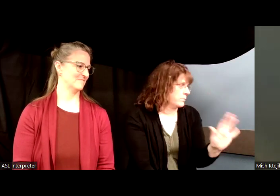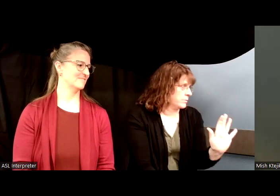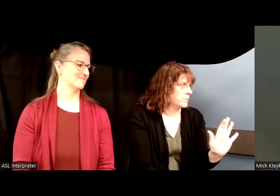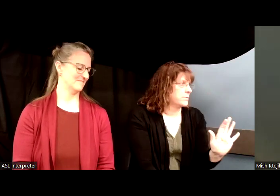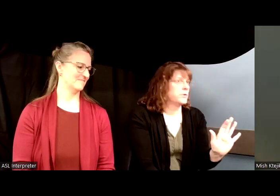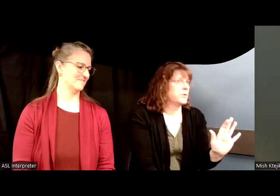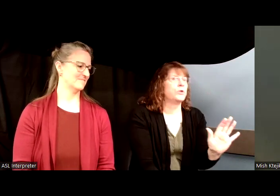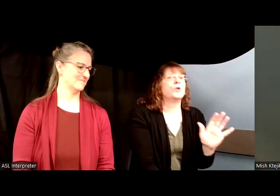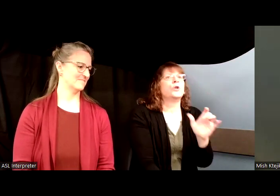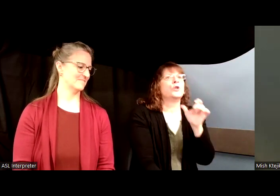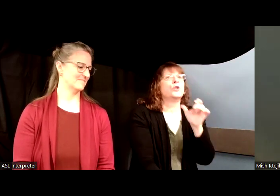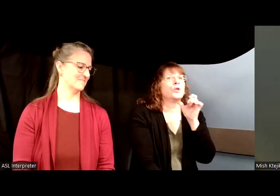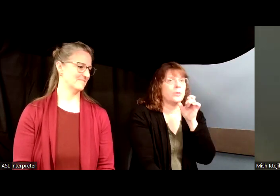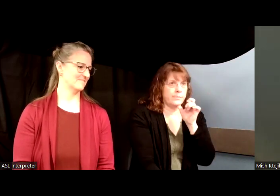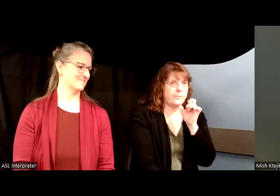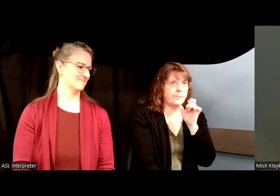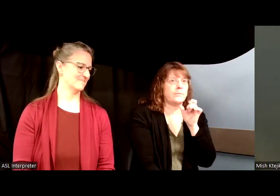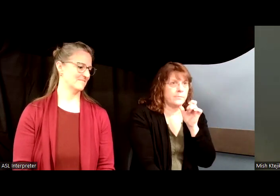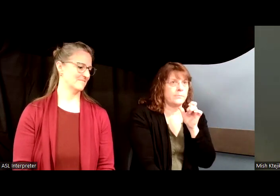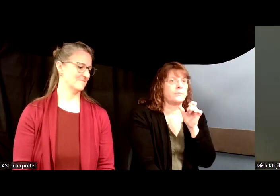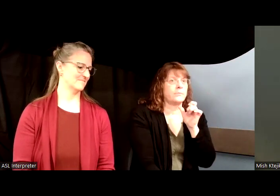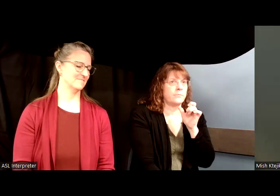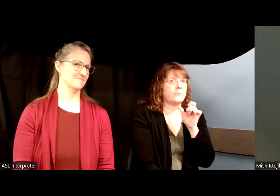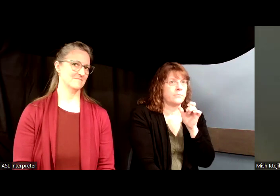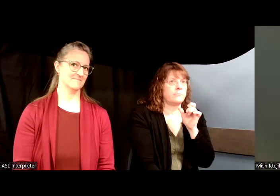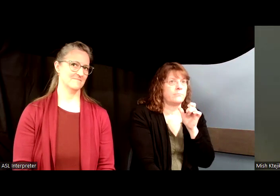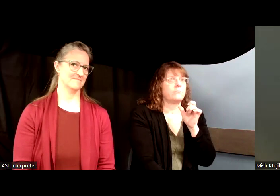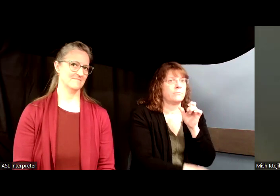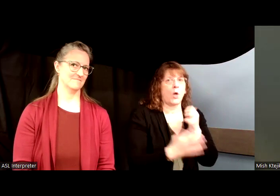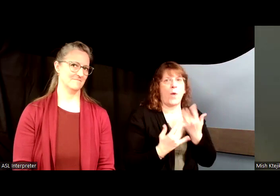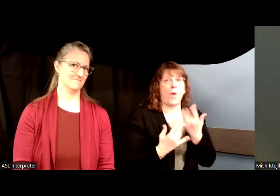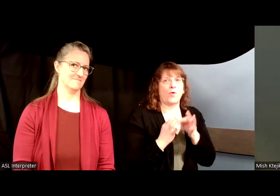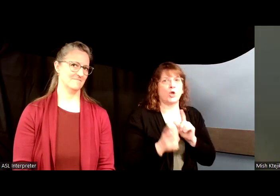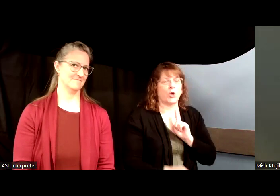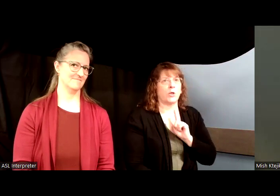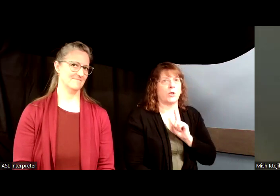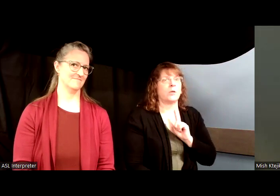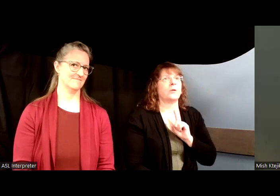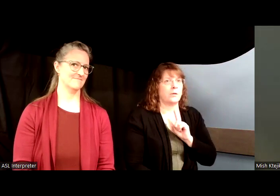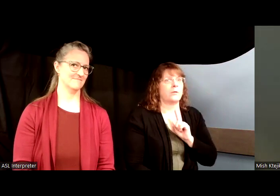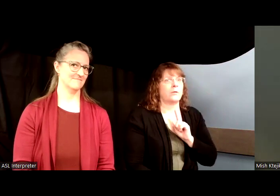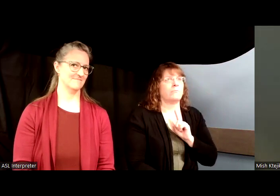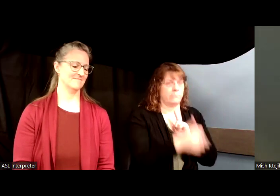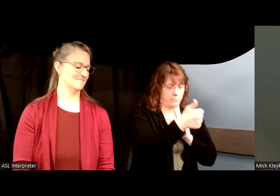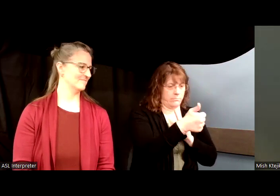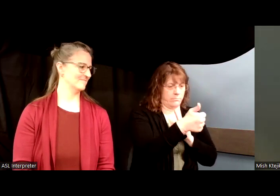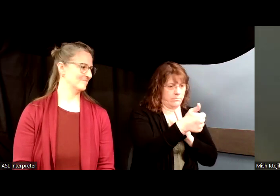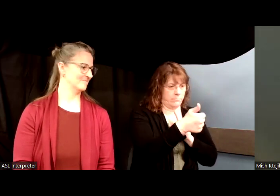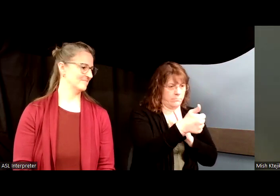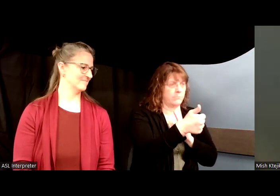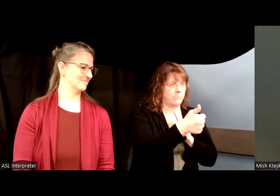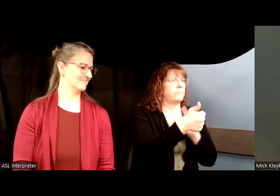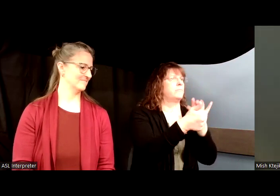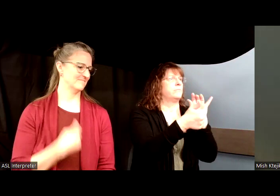prior to the rules being established and they have changed, that would be able to continue to do that job. So we don't have to leave